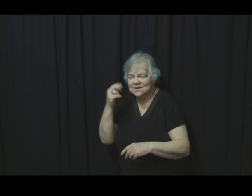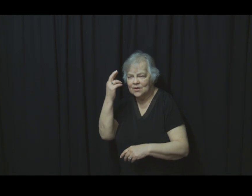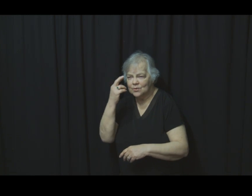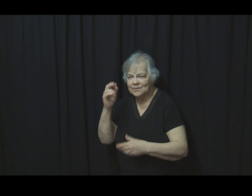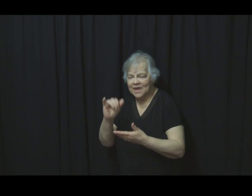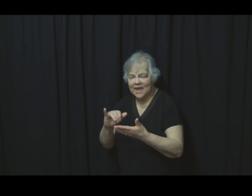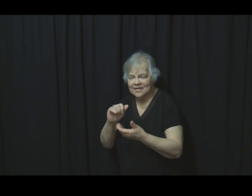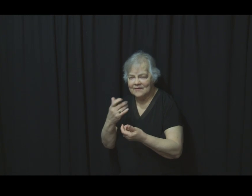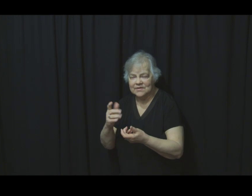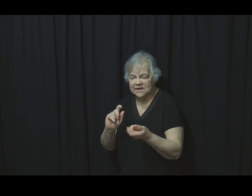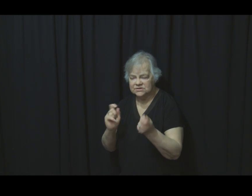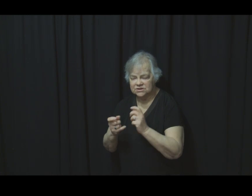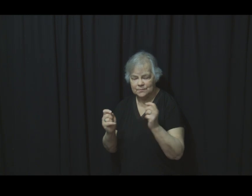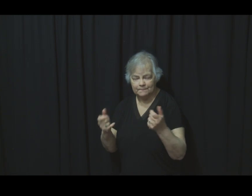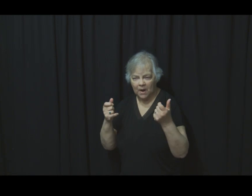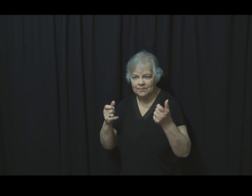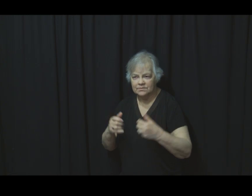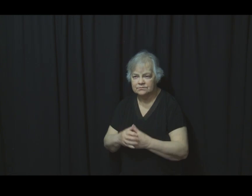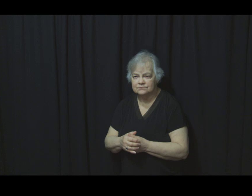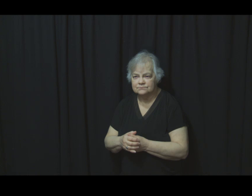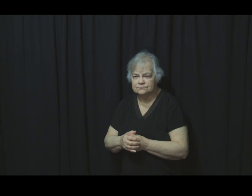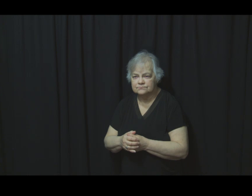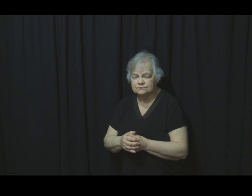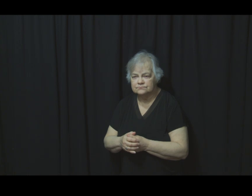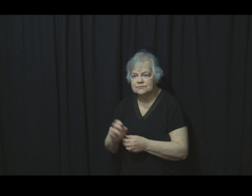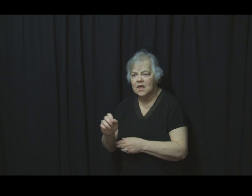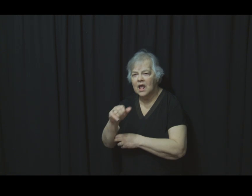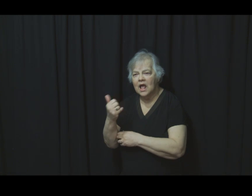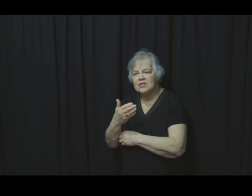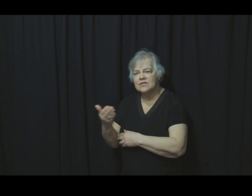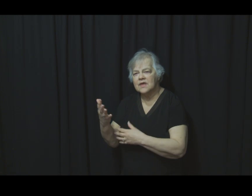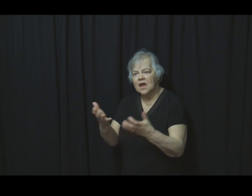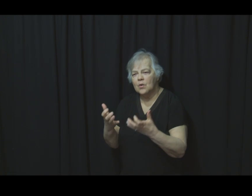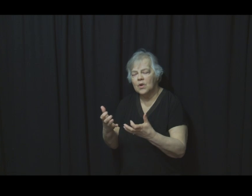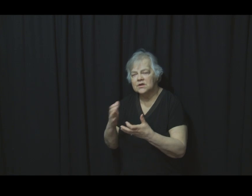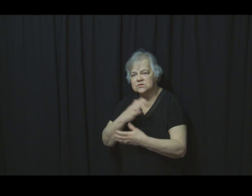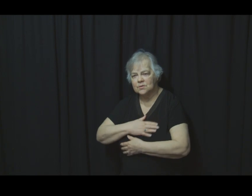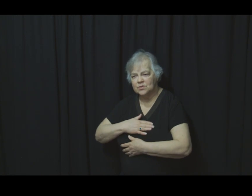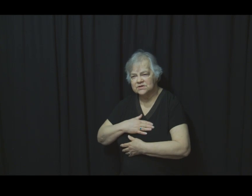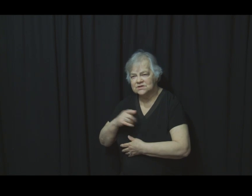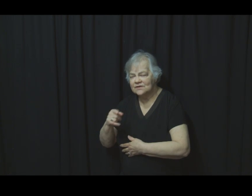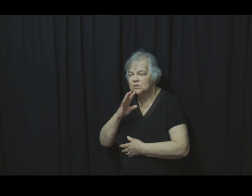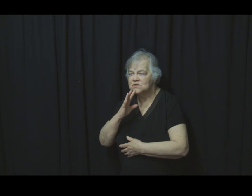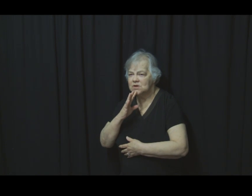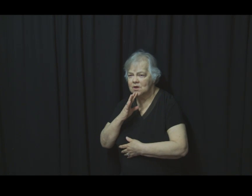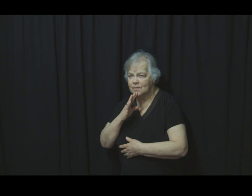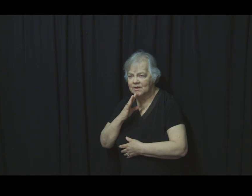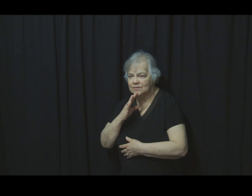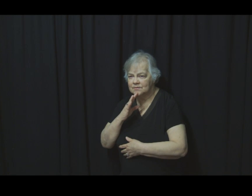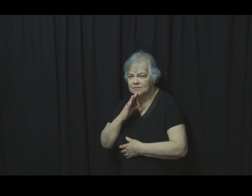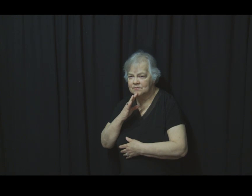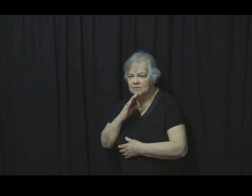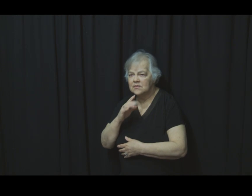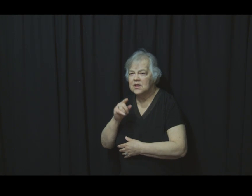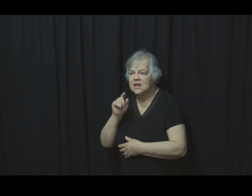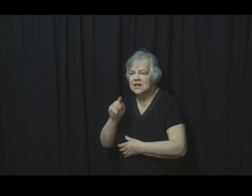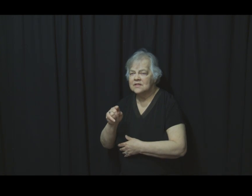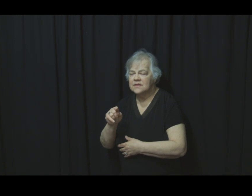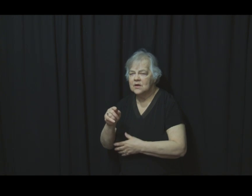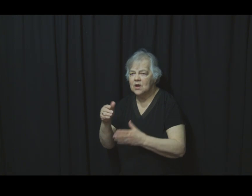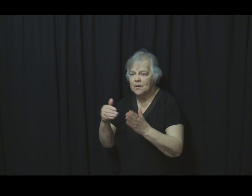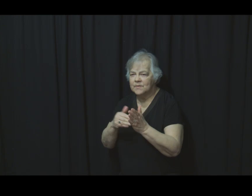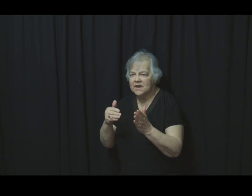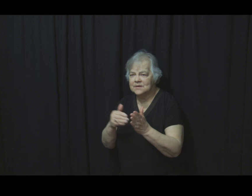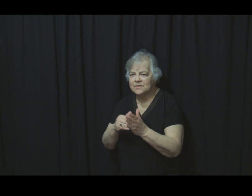like that. And another thing I would very much appreciate you addressing, there are billions of